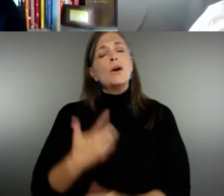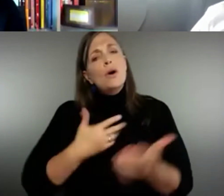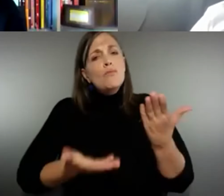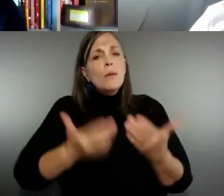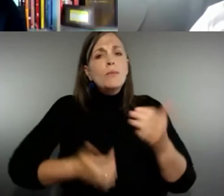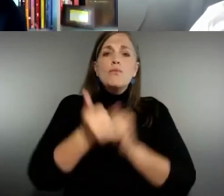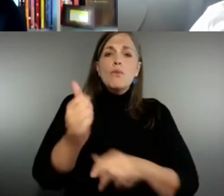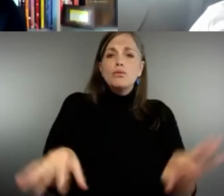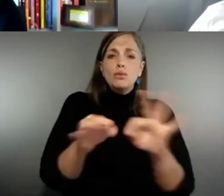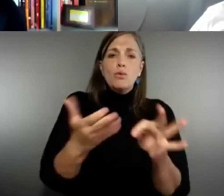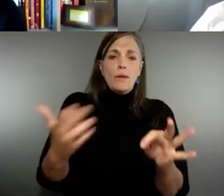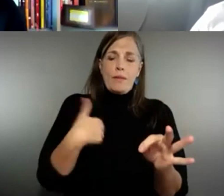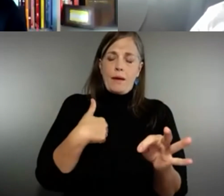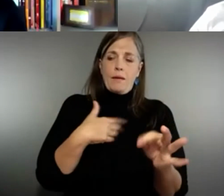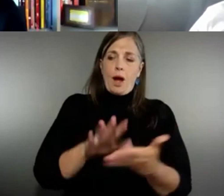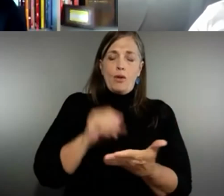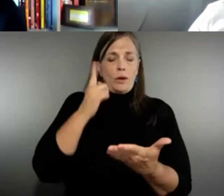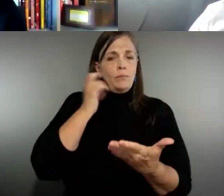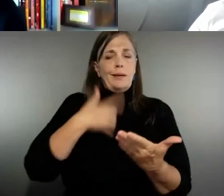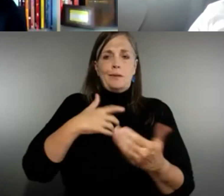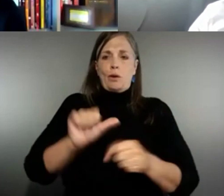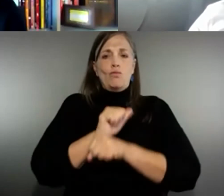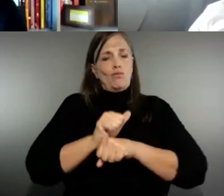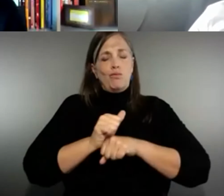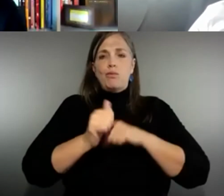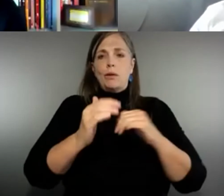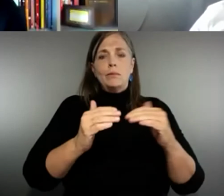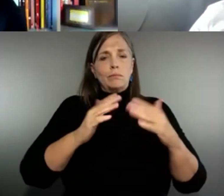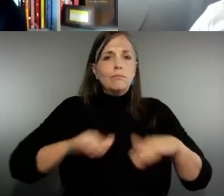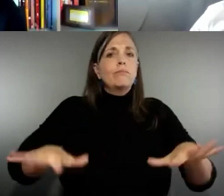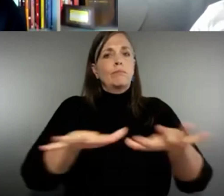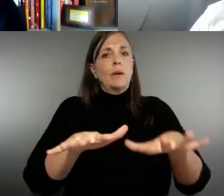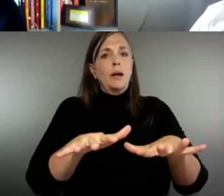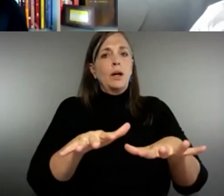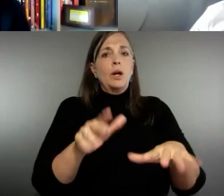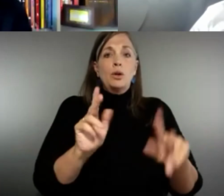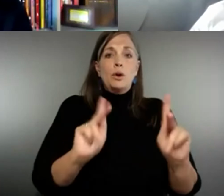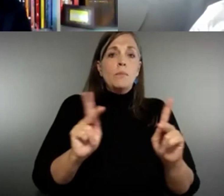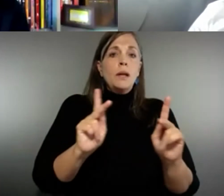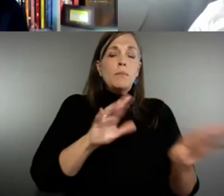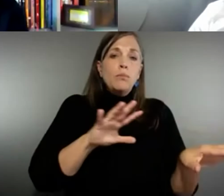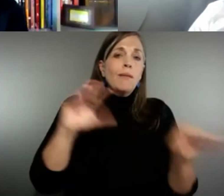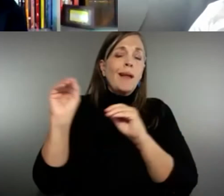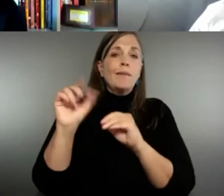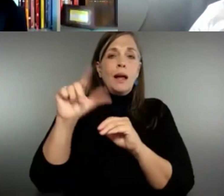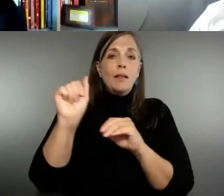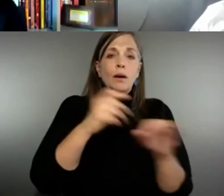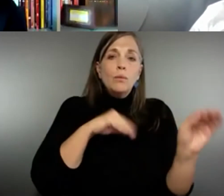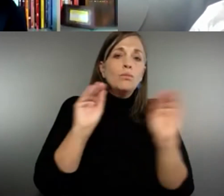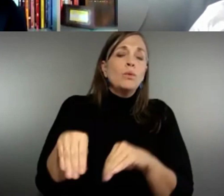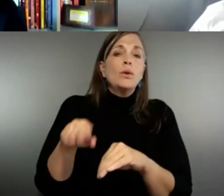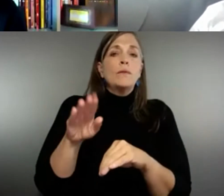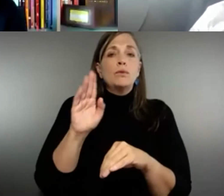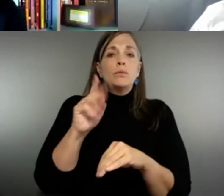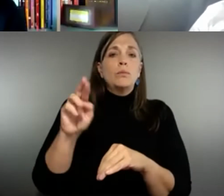on the ground you know i say this over and over again many people fled and i led you know moving into borough hall and setting up